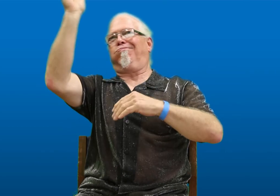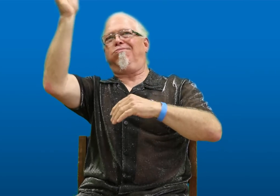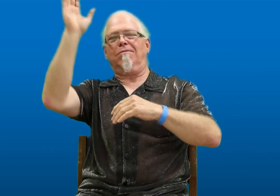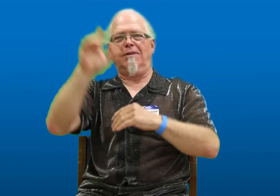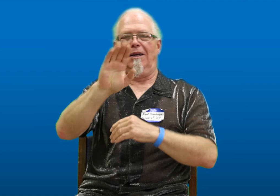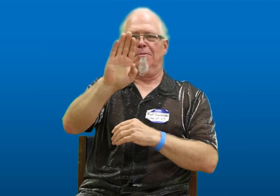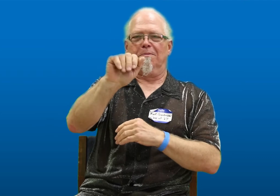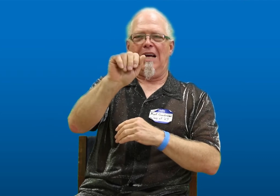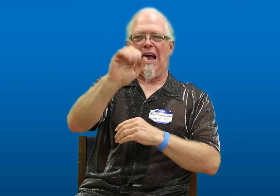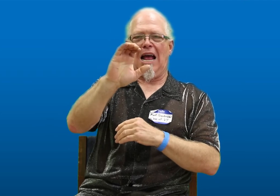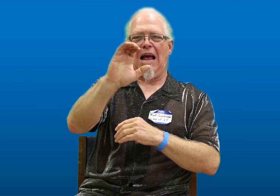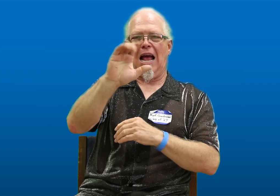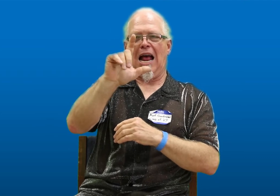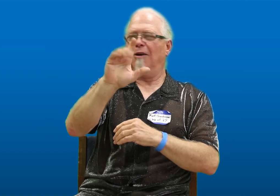time. I remember